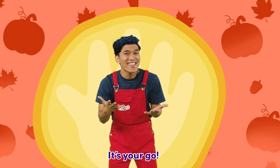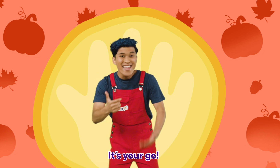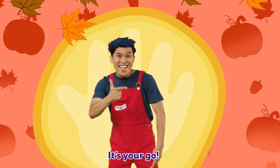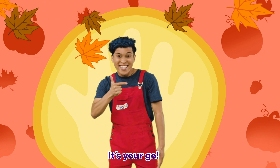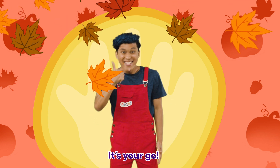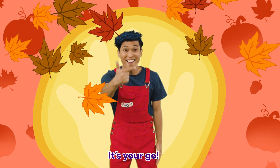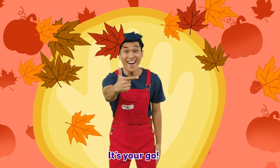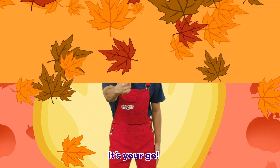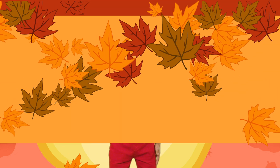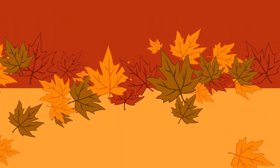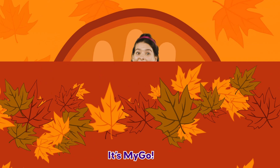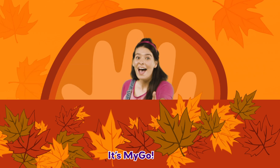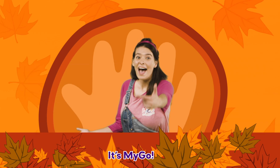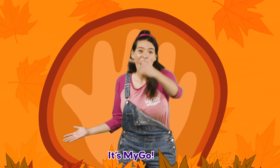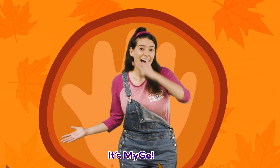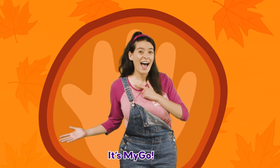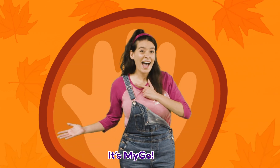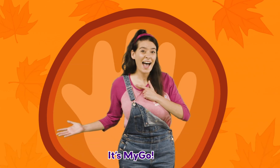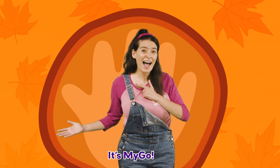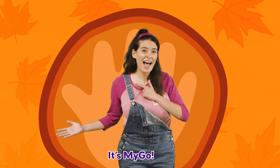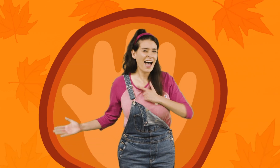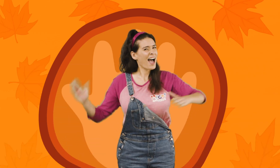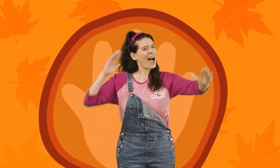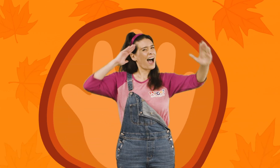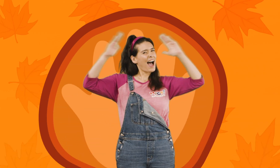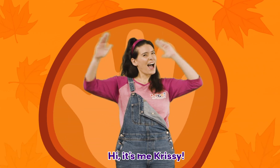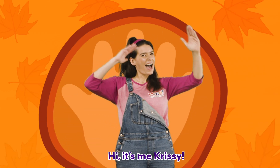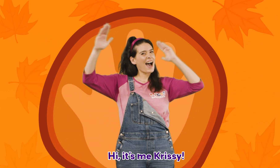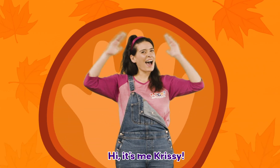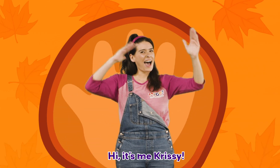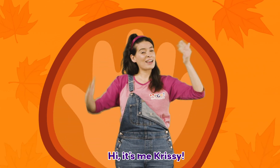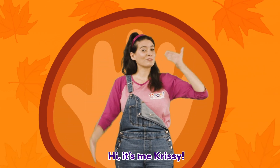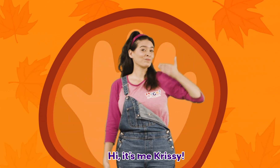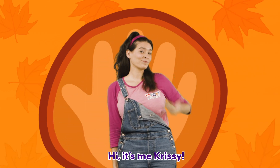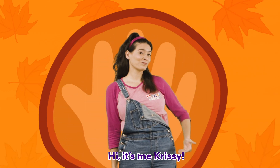It's your go. It's my go. Hi, it's me,